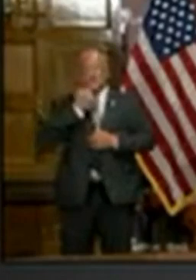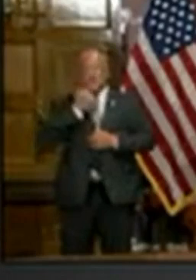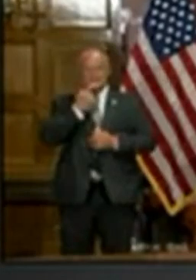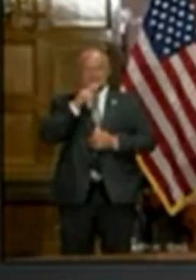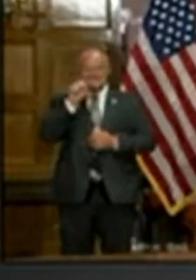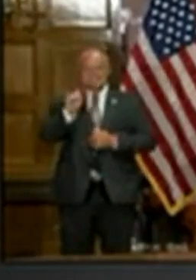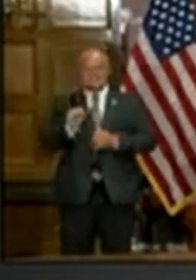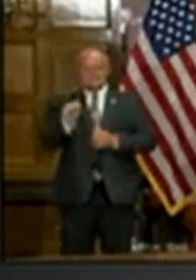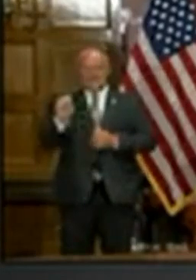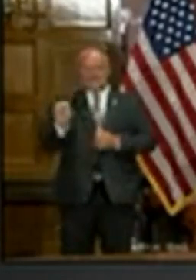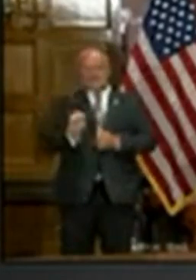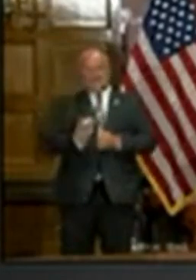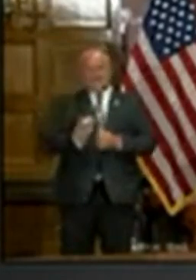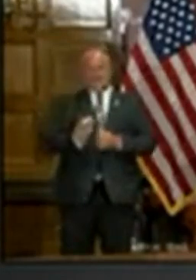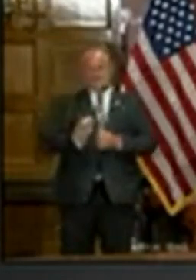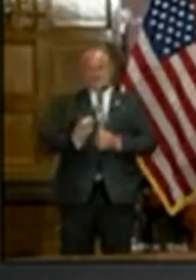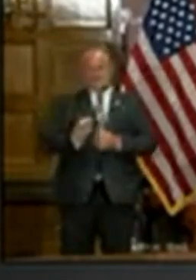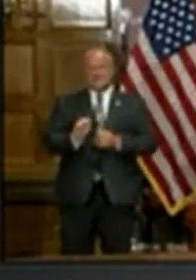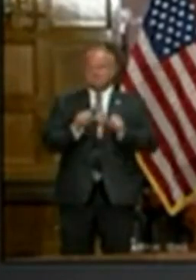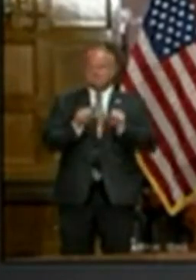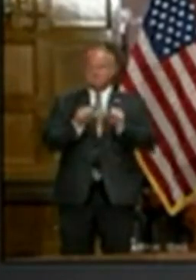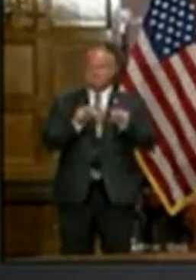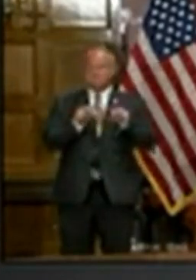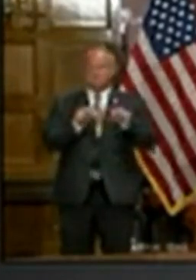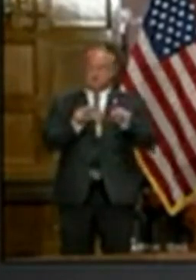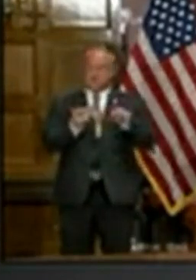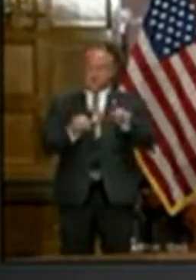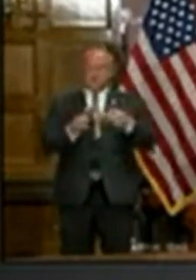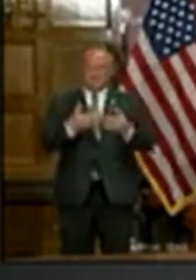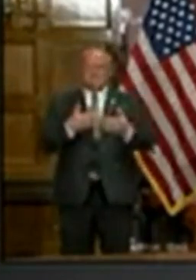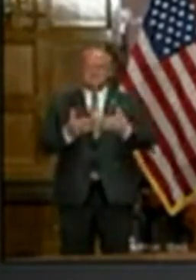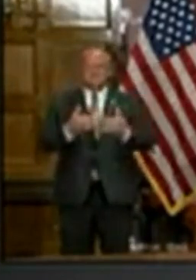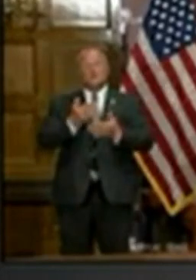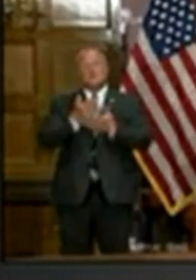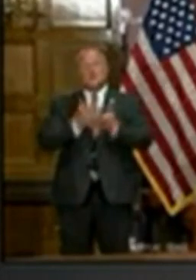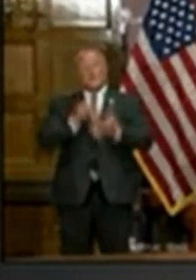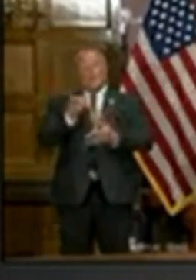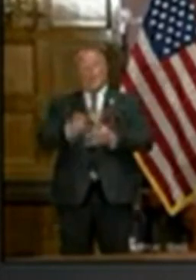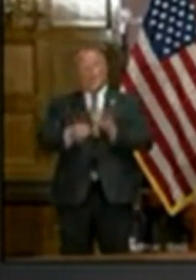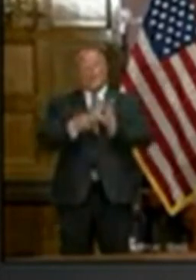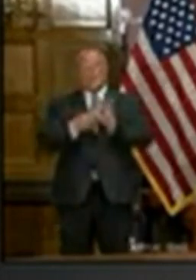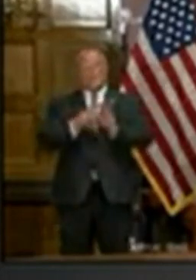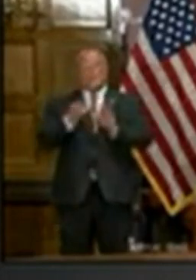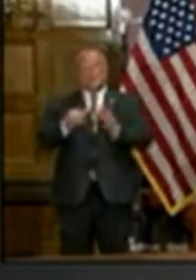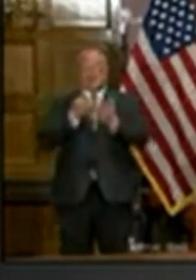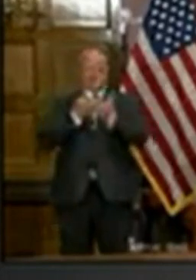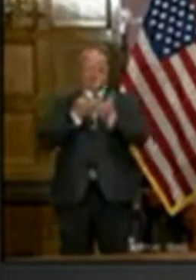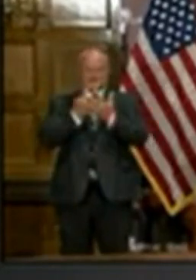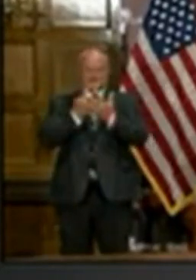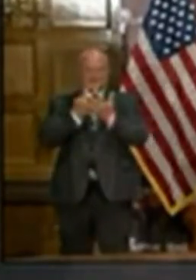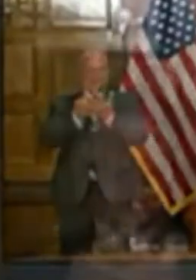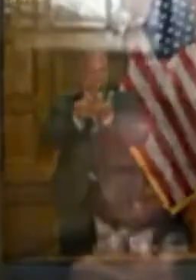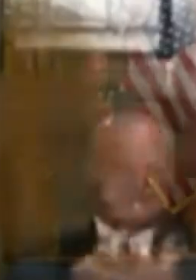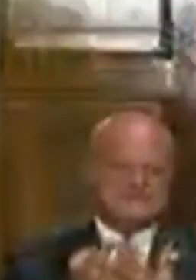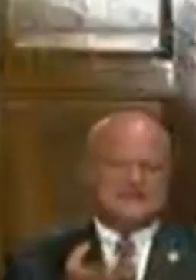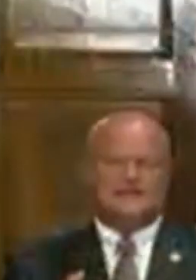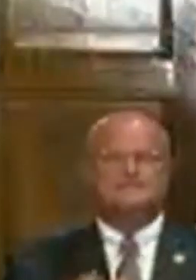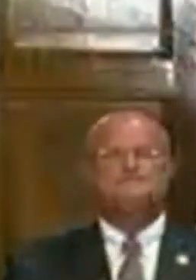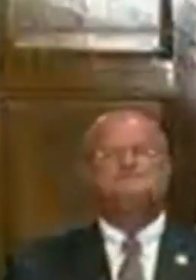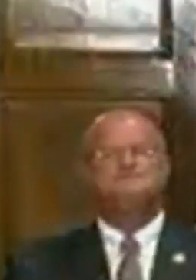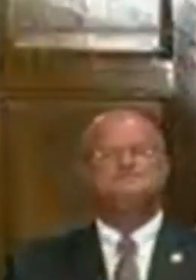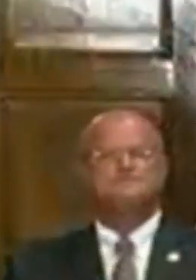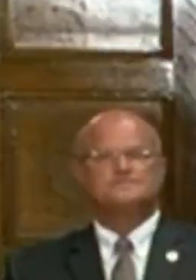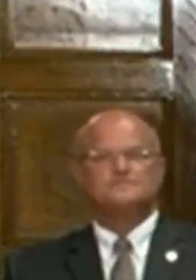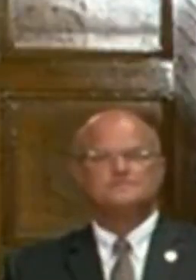which is the Southeast. And we want to continue to watch that, even though some of that is reflected by the correctional